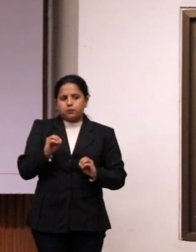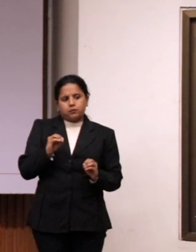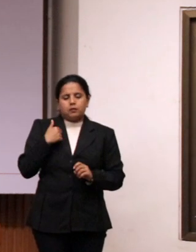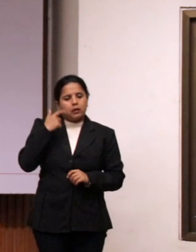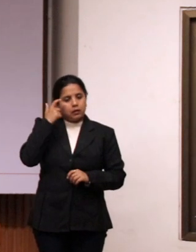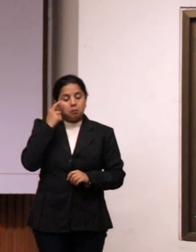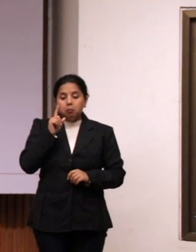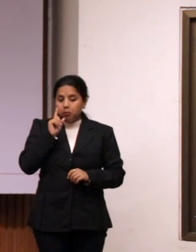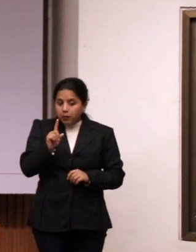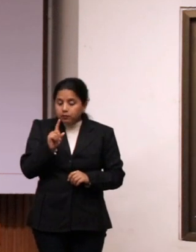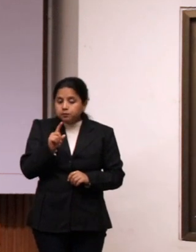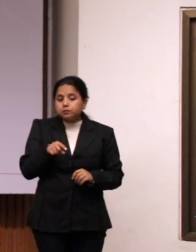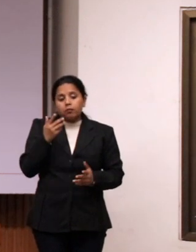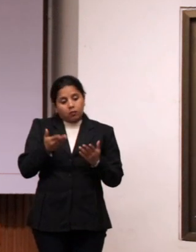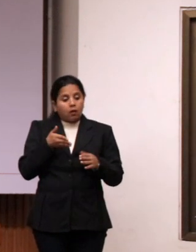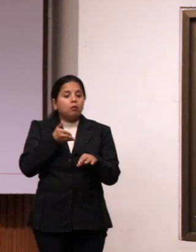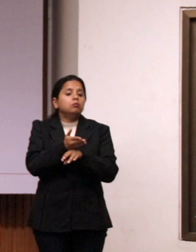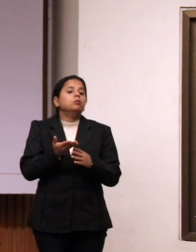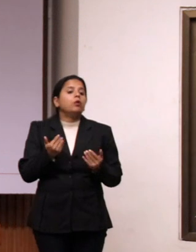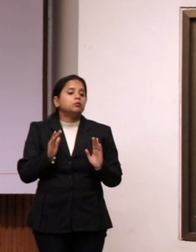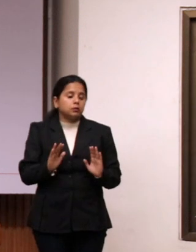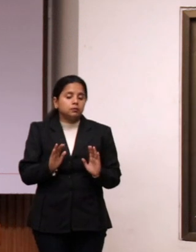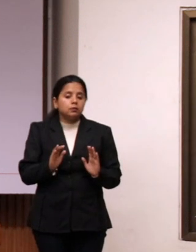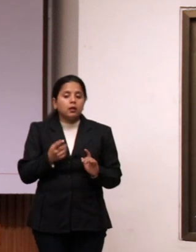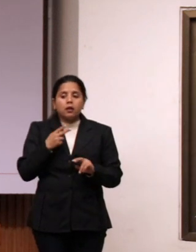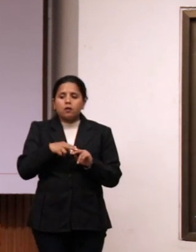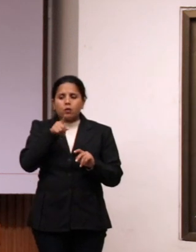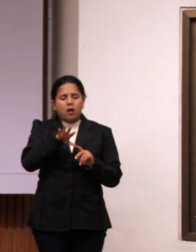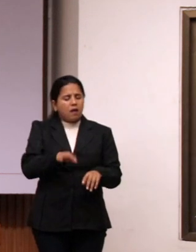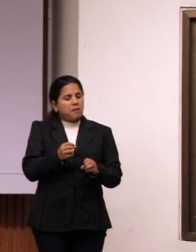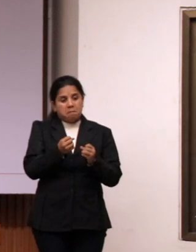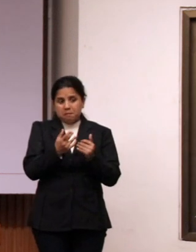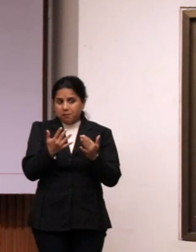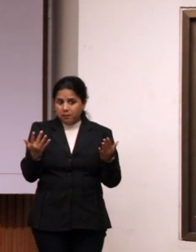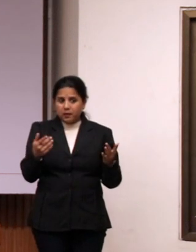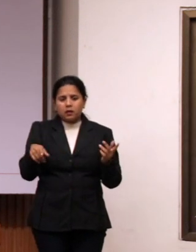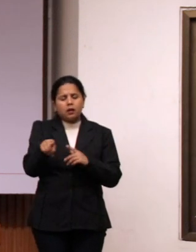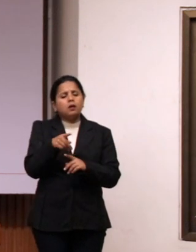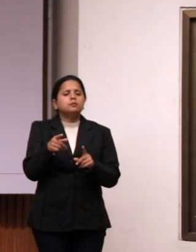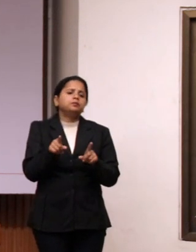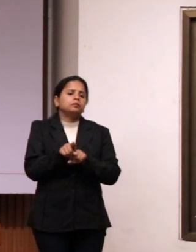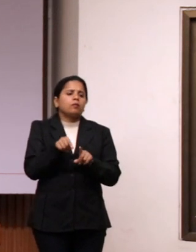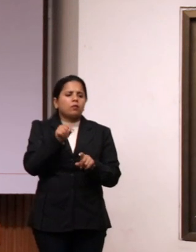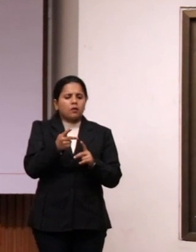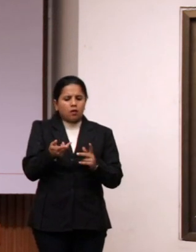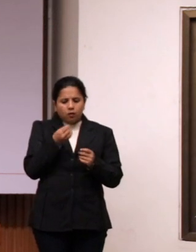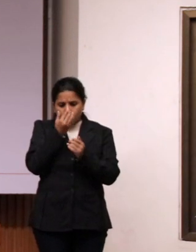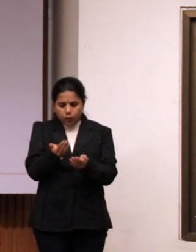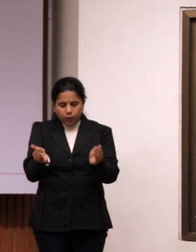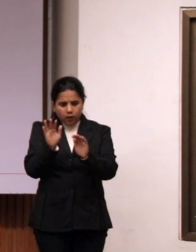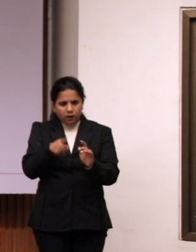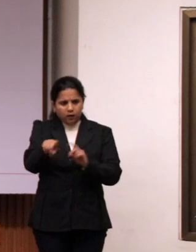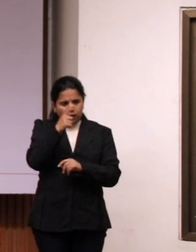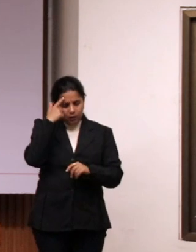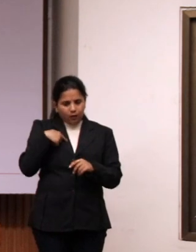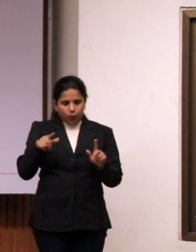think. But there might be a harm, because if you have a lot of a specific potted plant in your vicinity